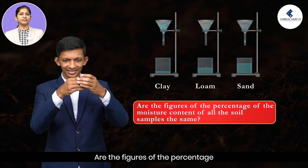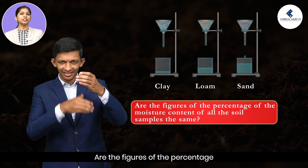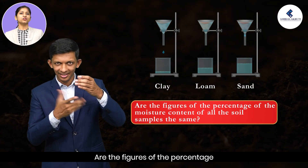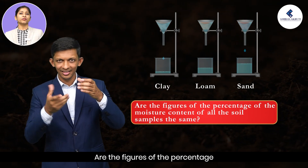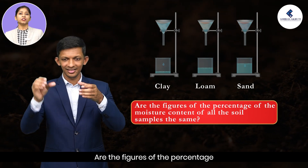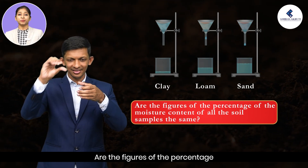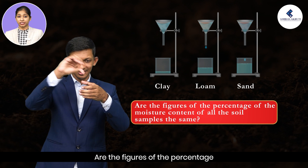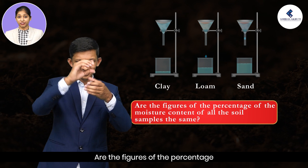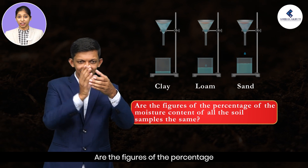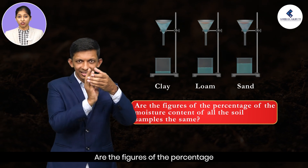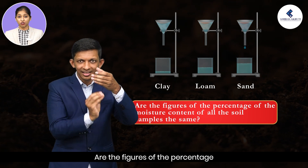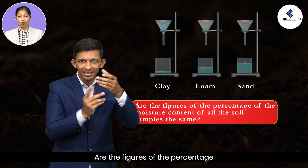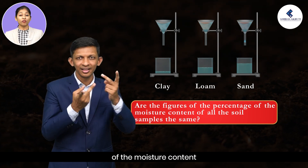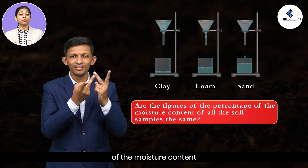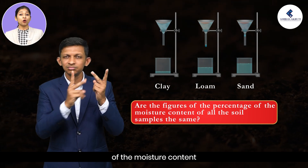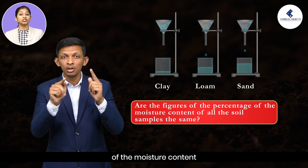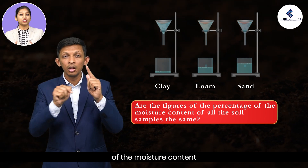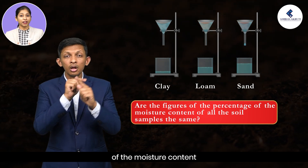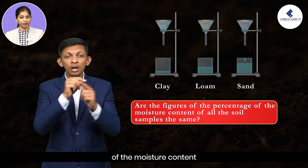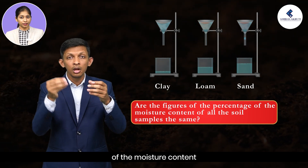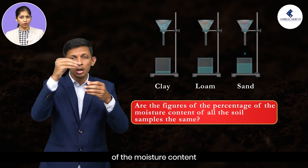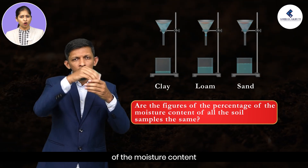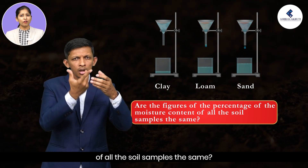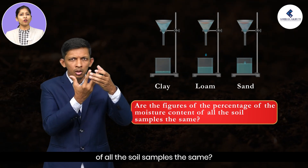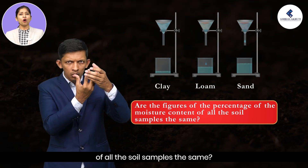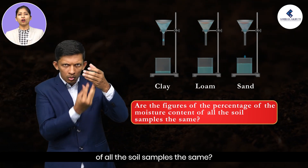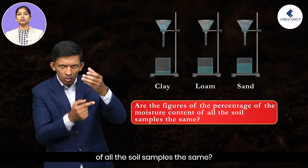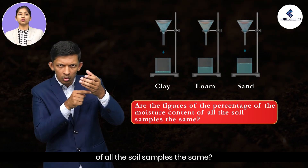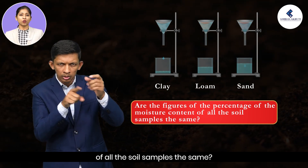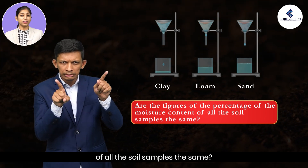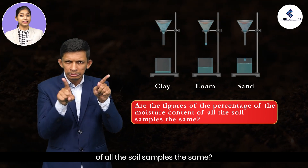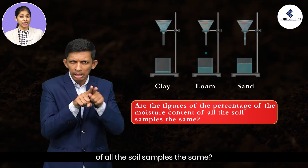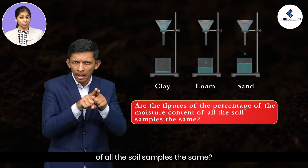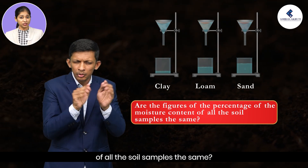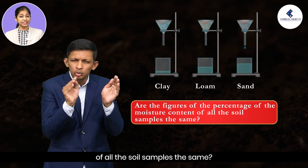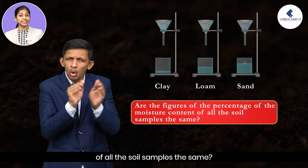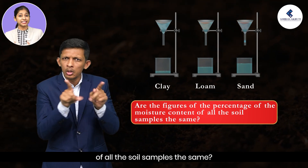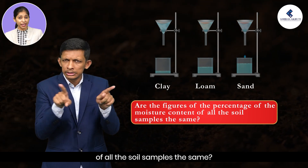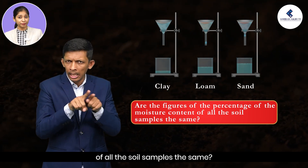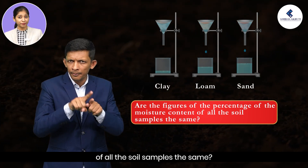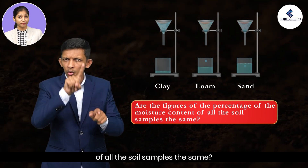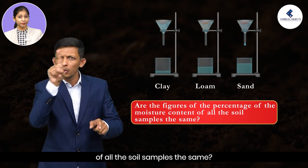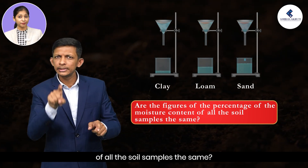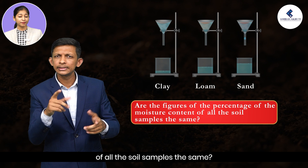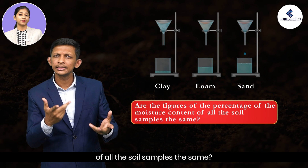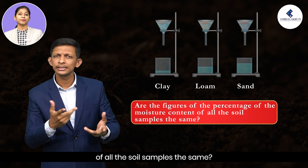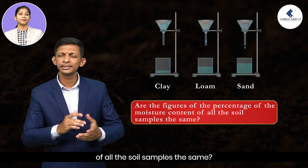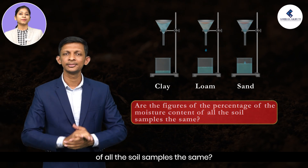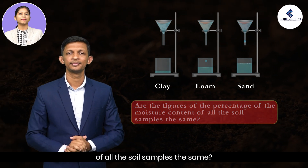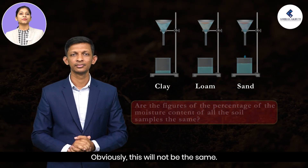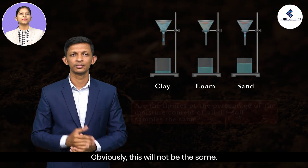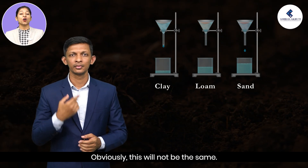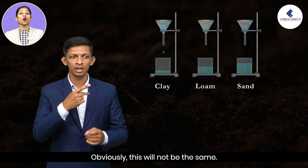Are the figures of the percentage of the moisture content of all the soil samples the same?